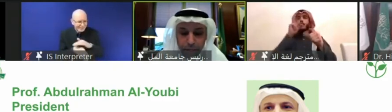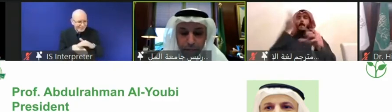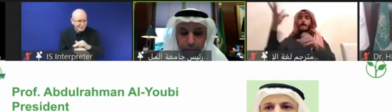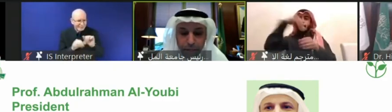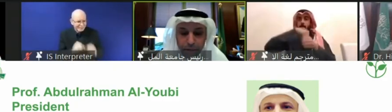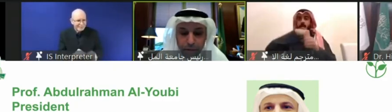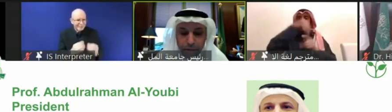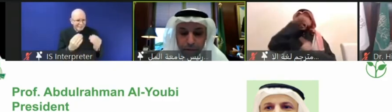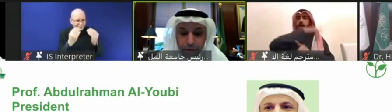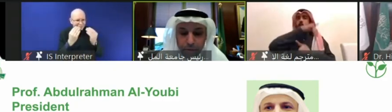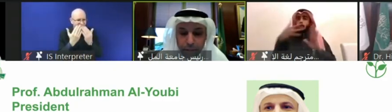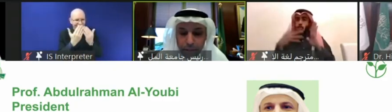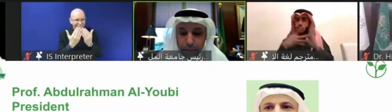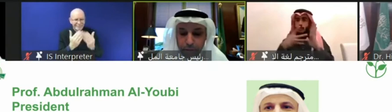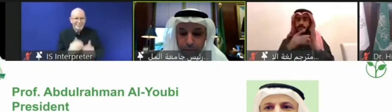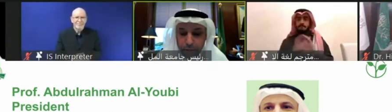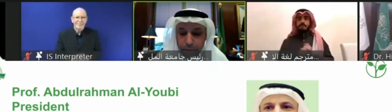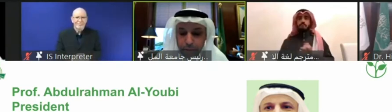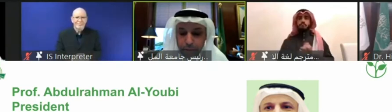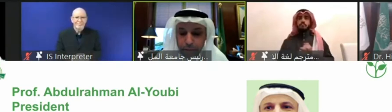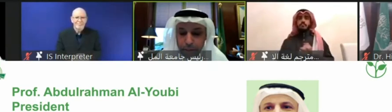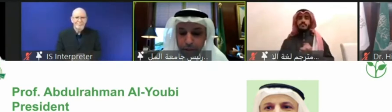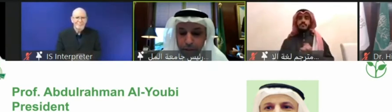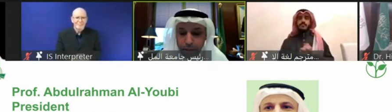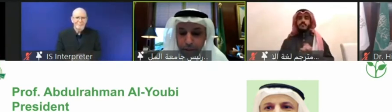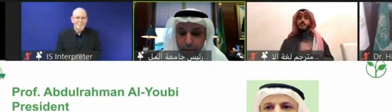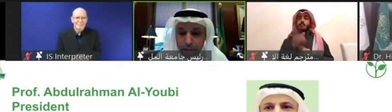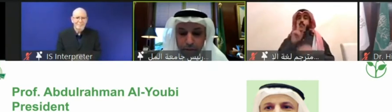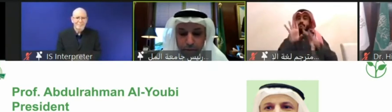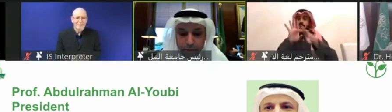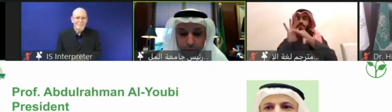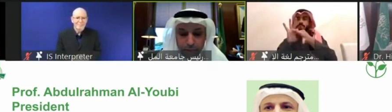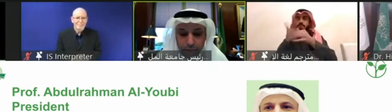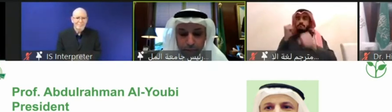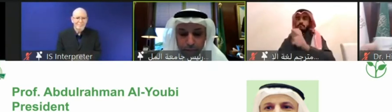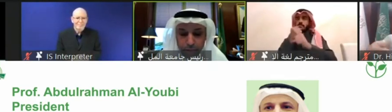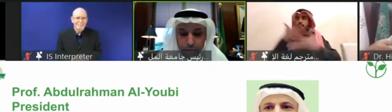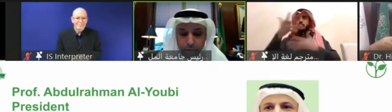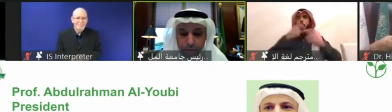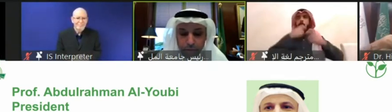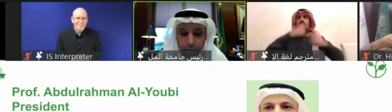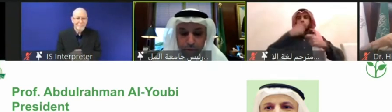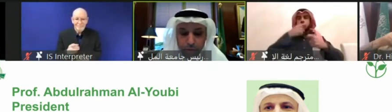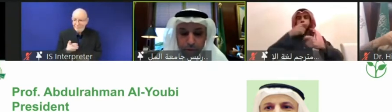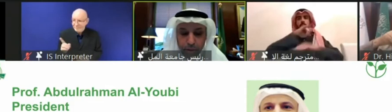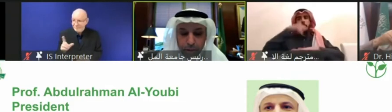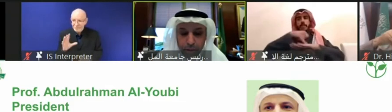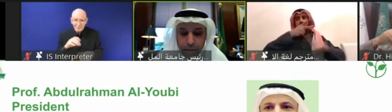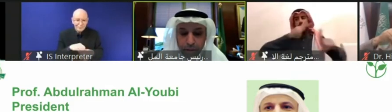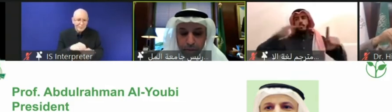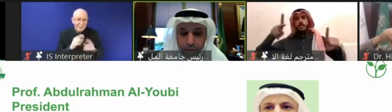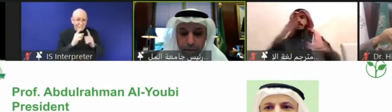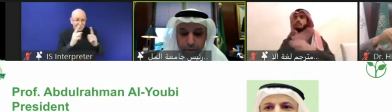via cooperating with business sectors to find suitable jobs for